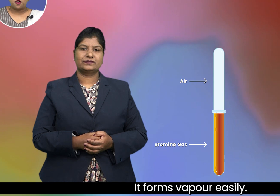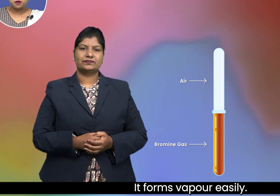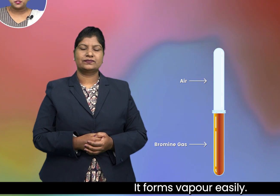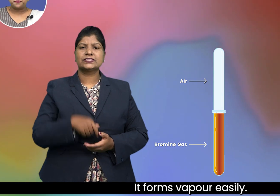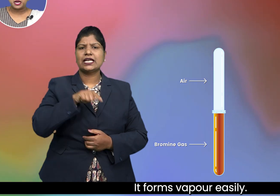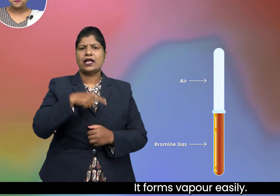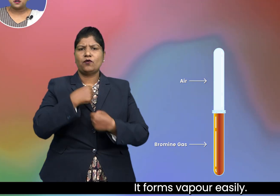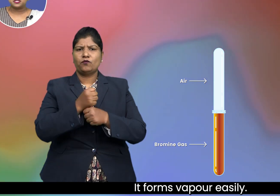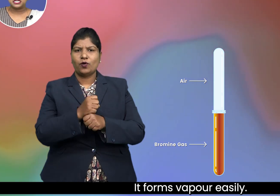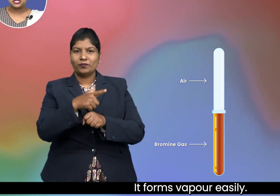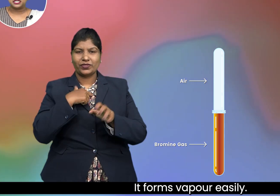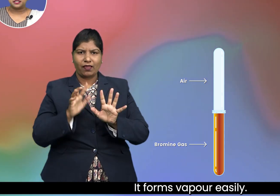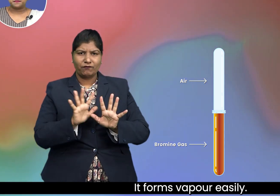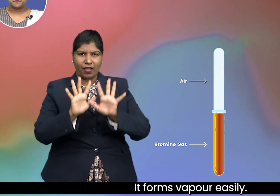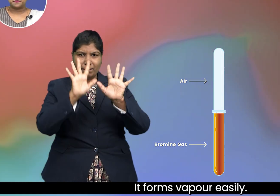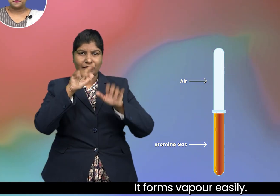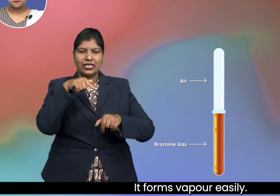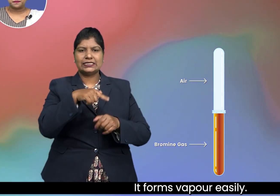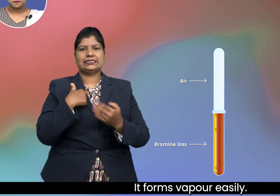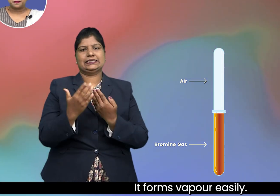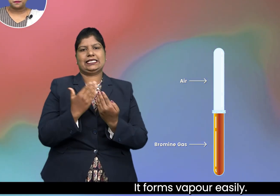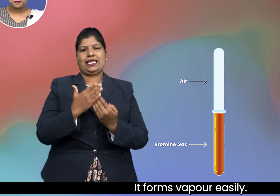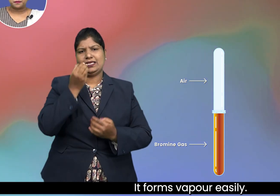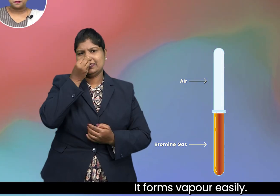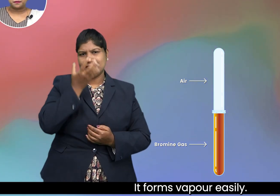It forms vapors easily.